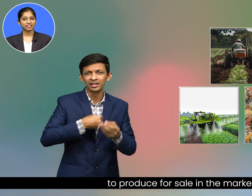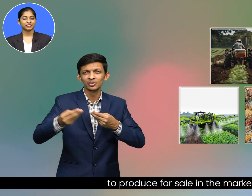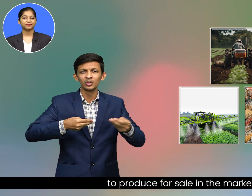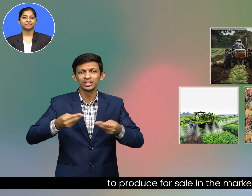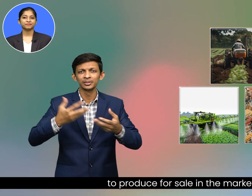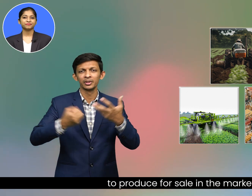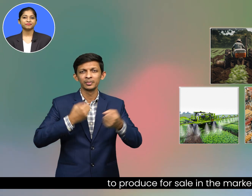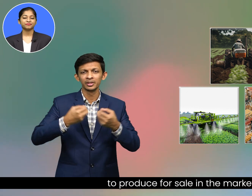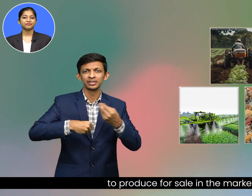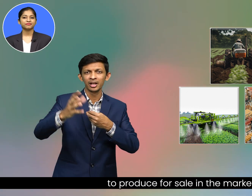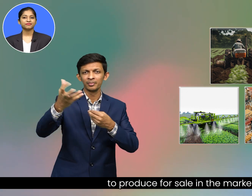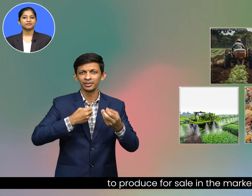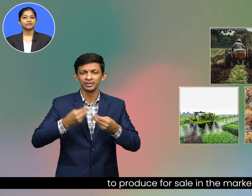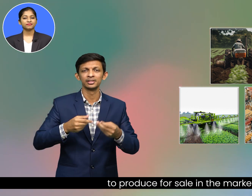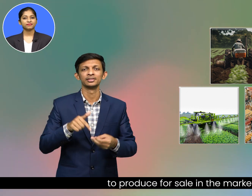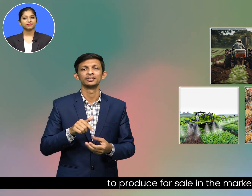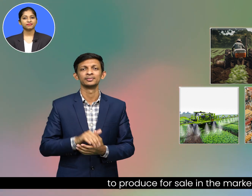market.